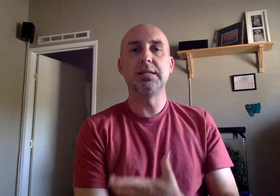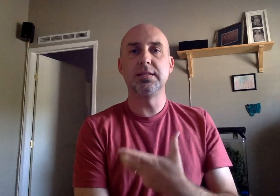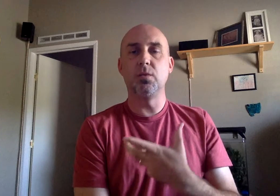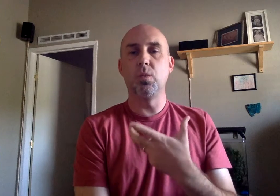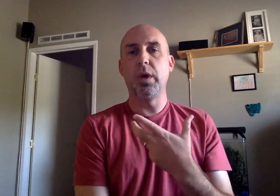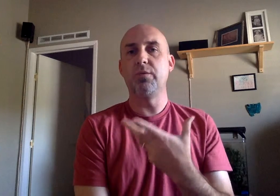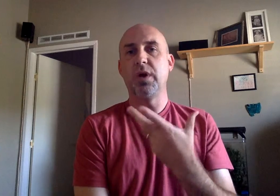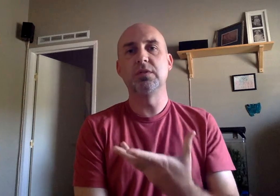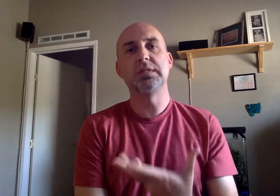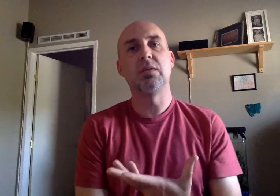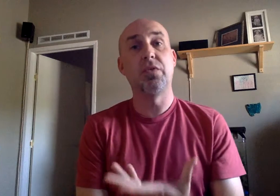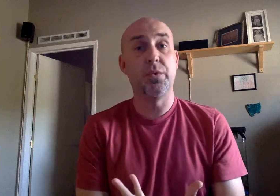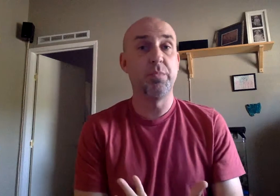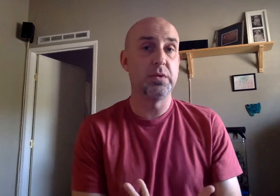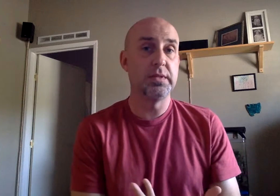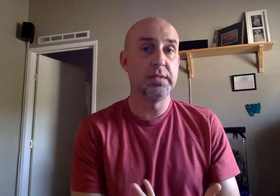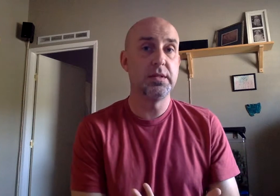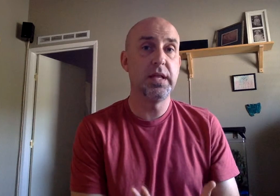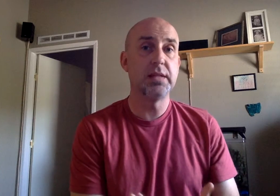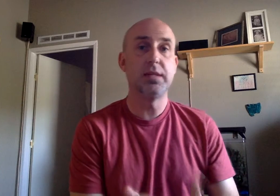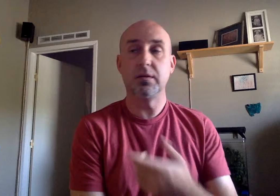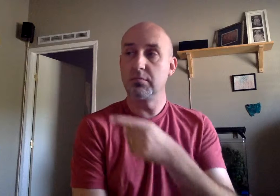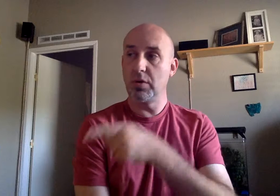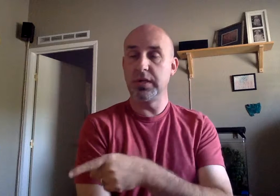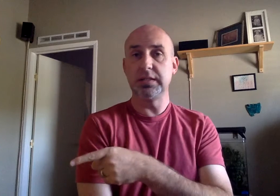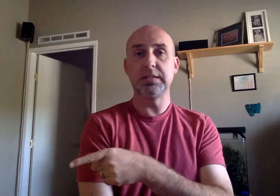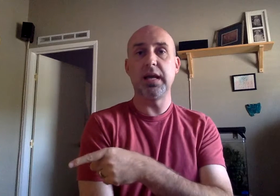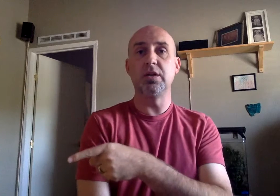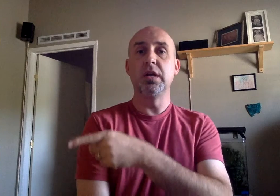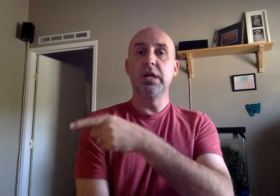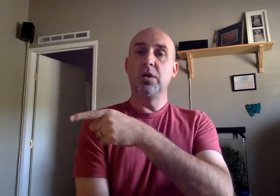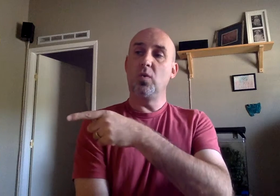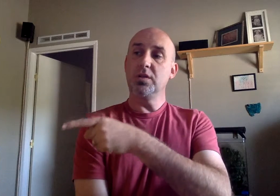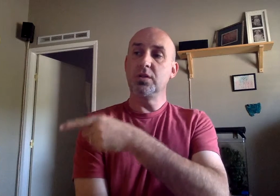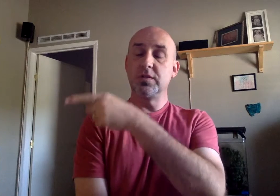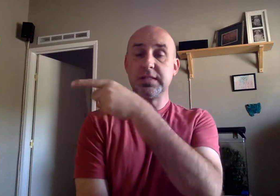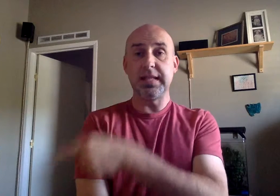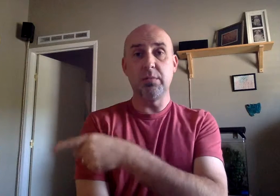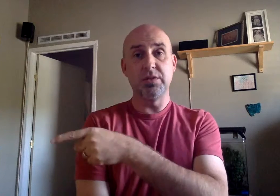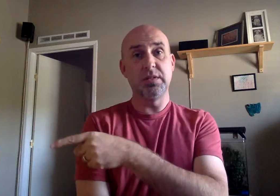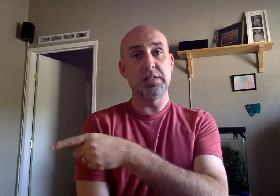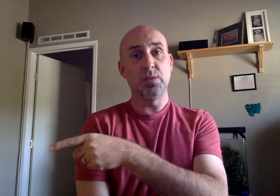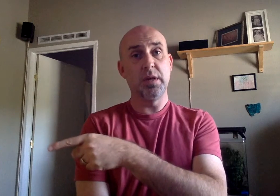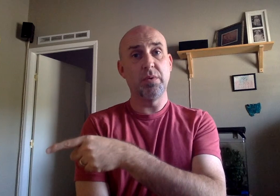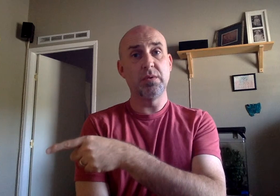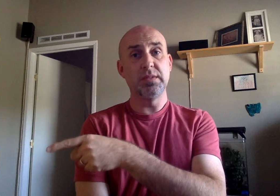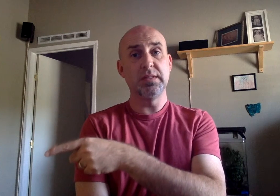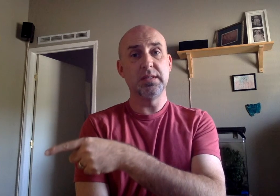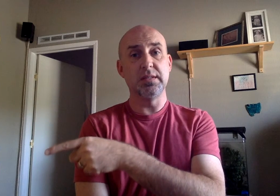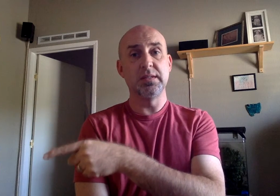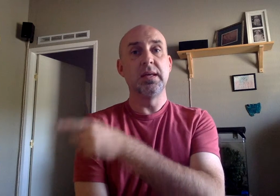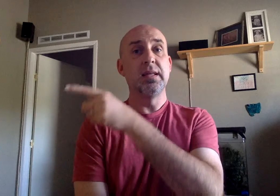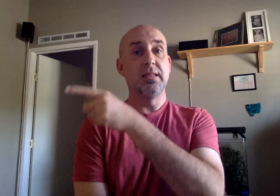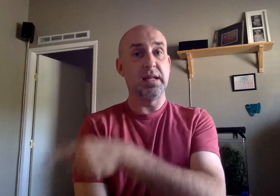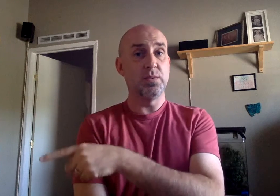is a way of referencing the third person in ASL, pointing to the side. Once you've established that's where that person is, that's where